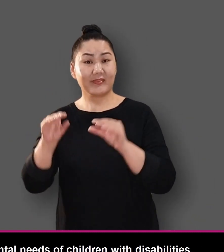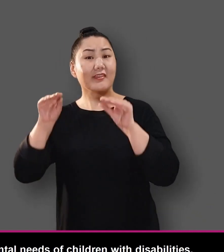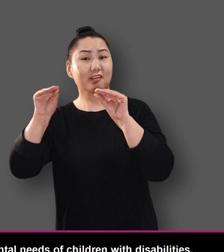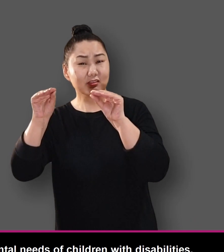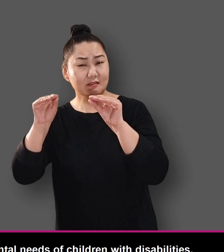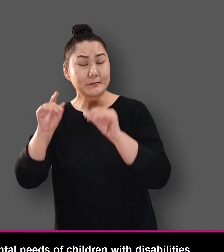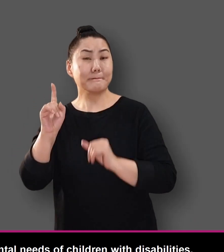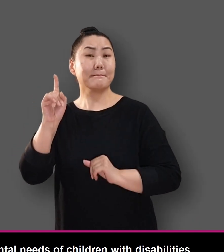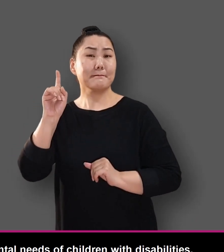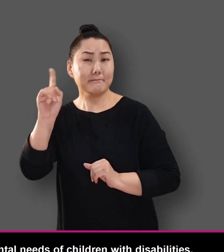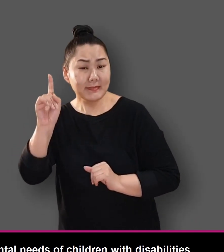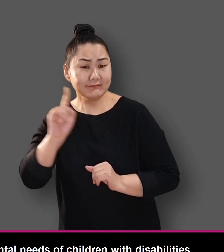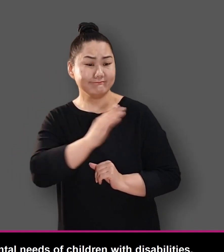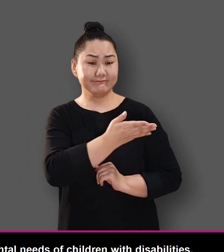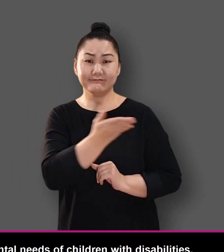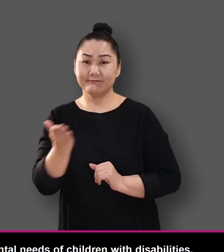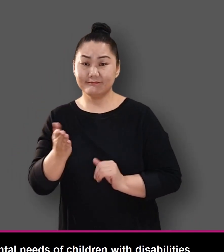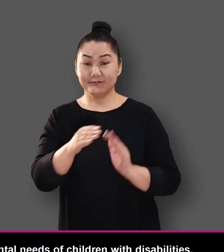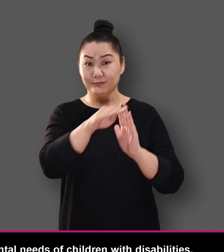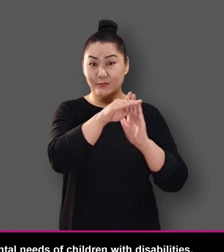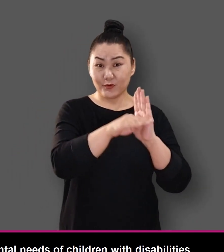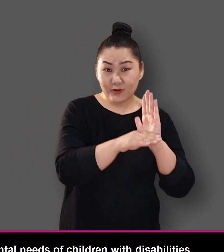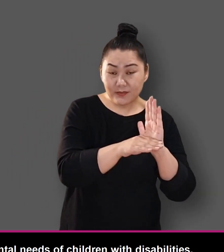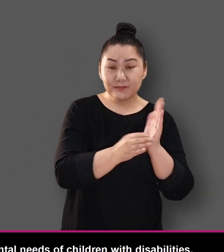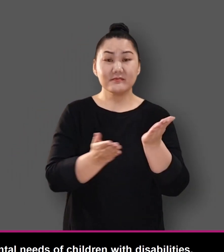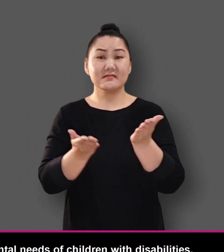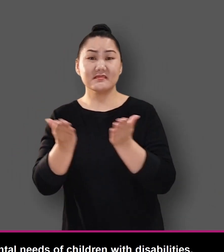often fail to meet the developmental needs of children with disabilities.